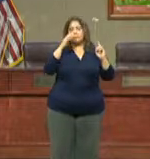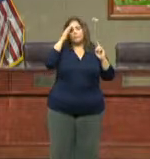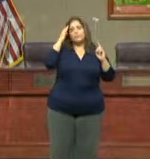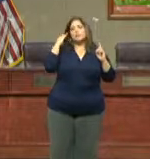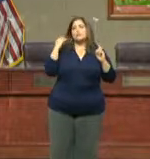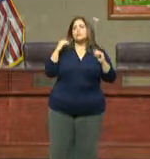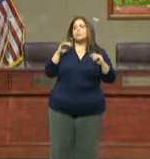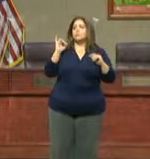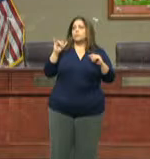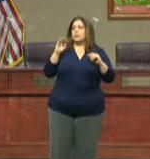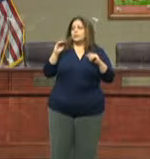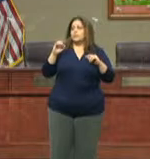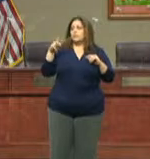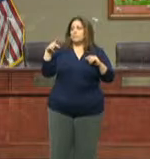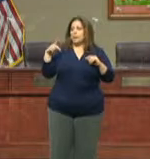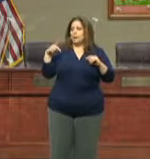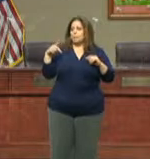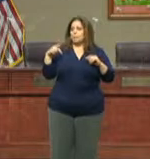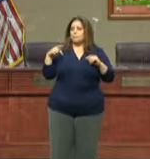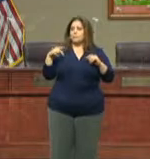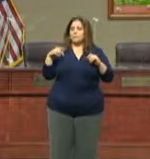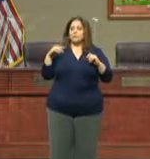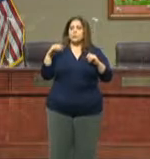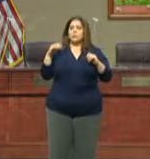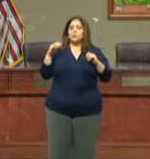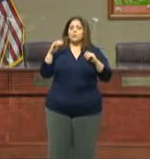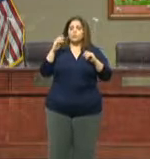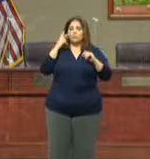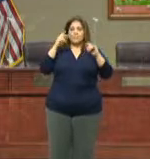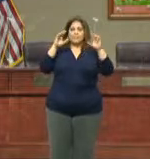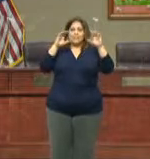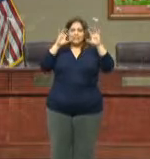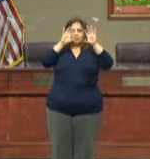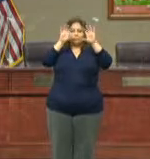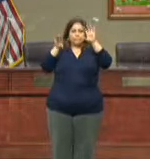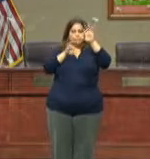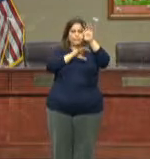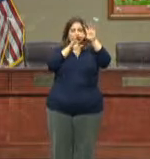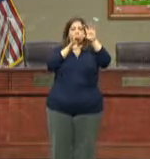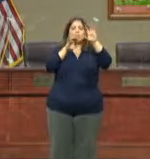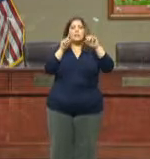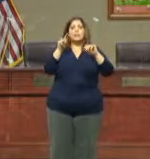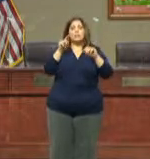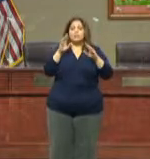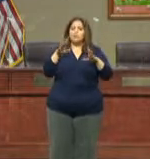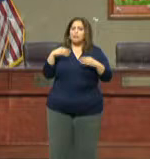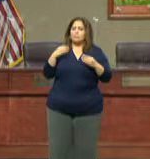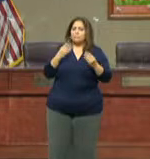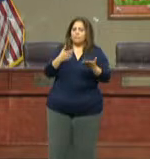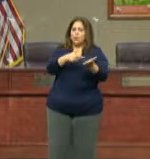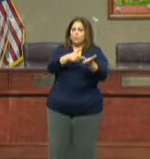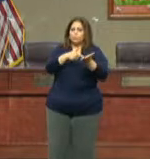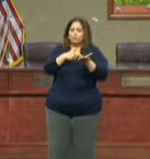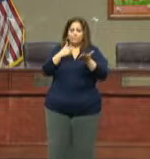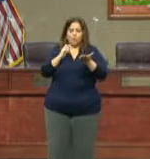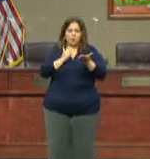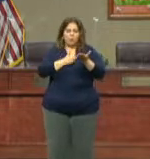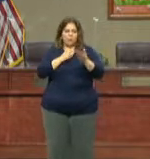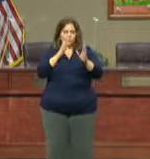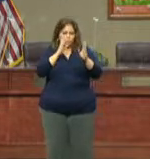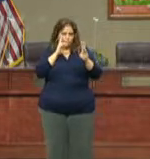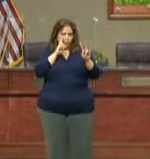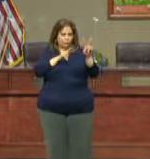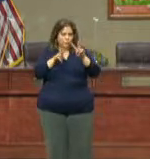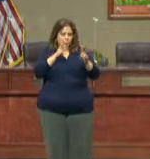So this is a map that the Board of Education did and kindly provide us with. So we get prepared to